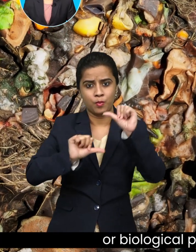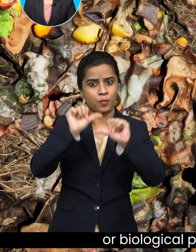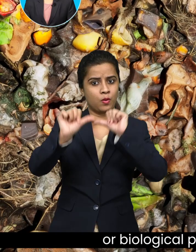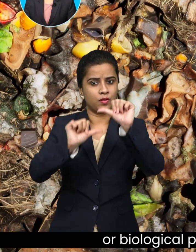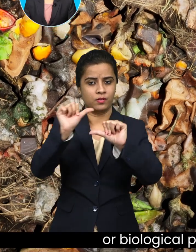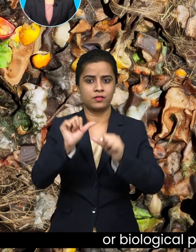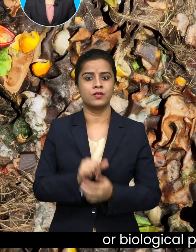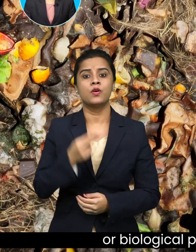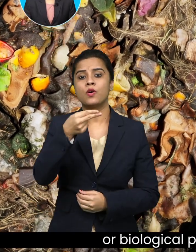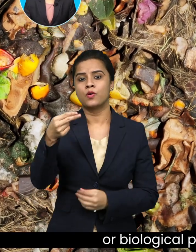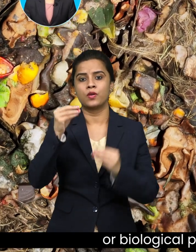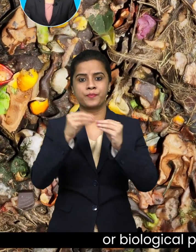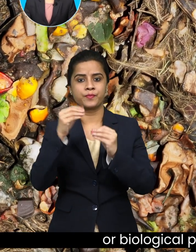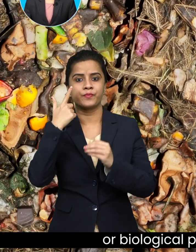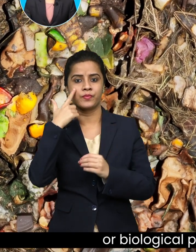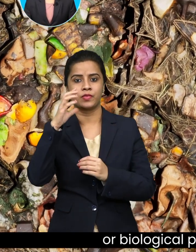processes are called